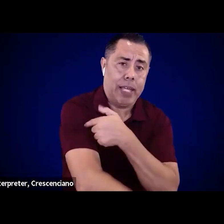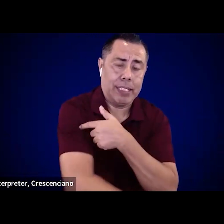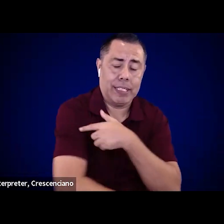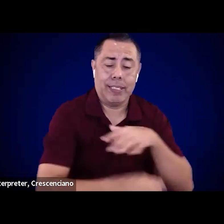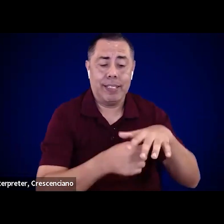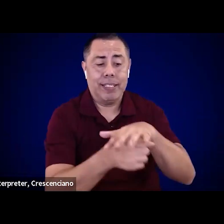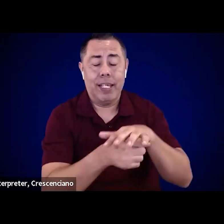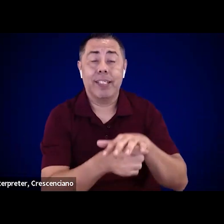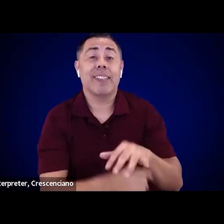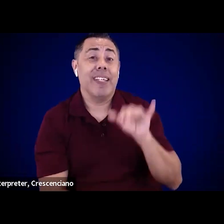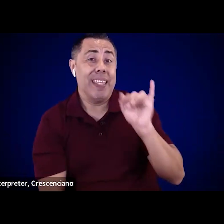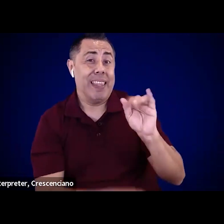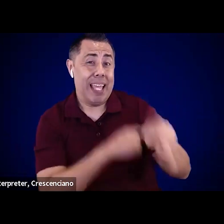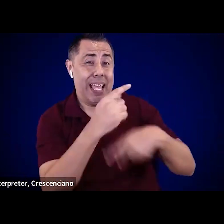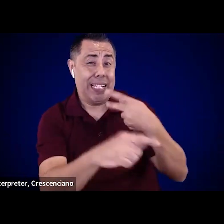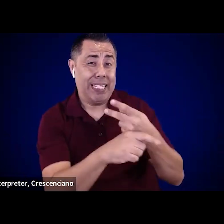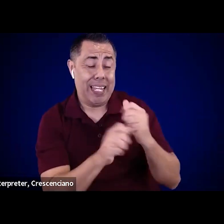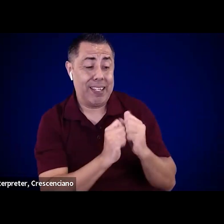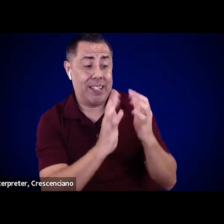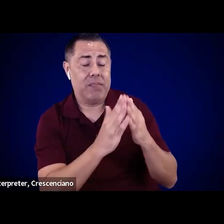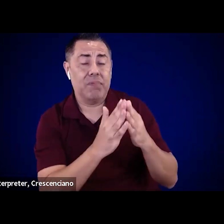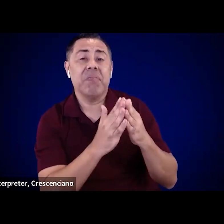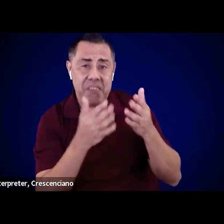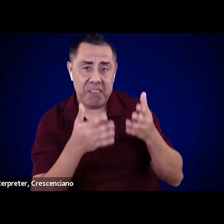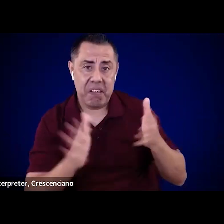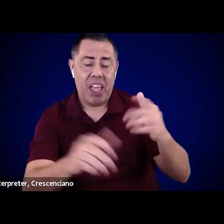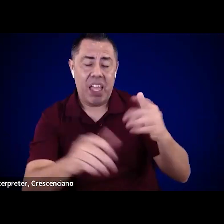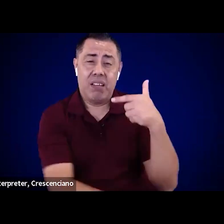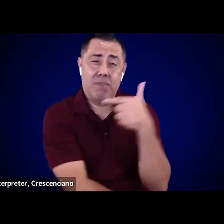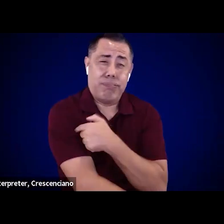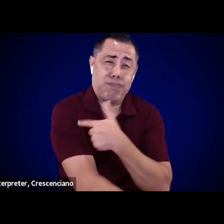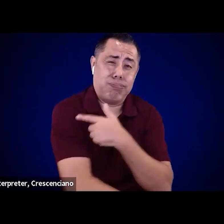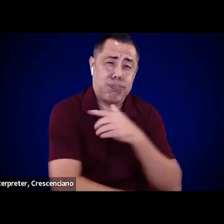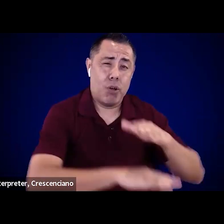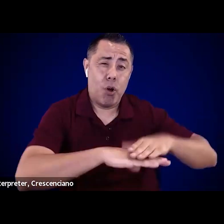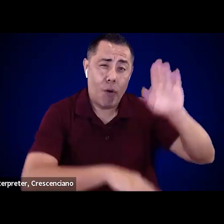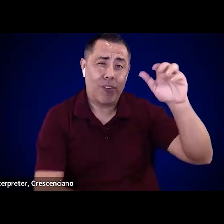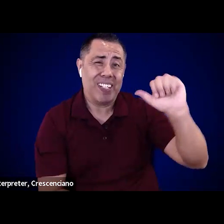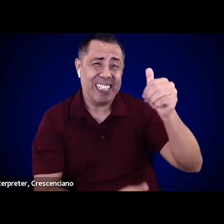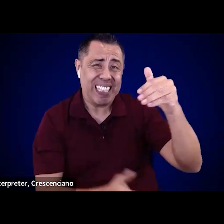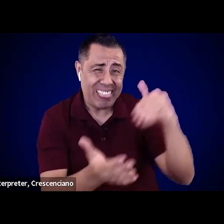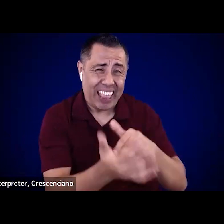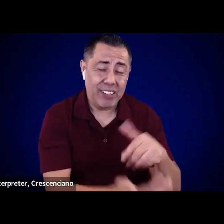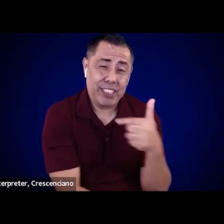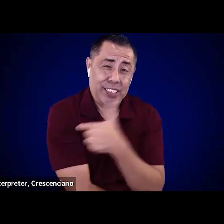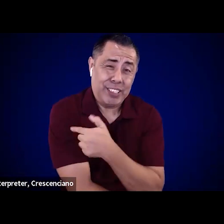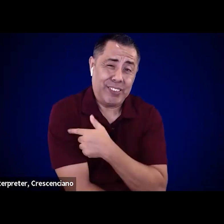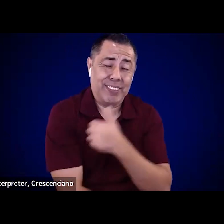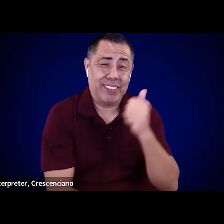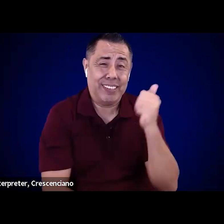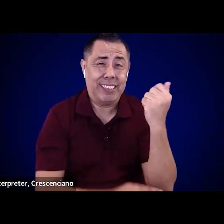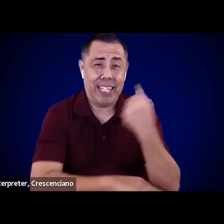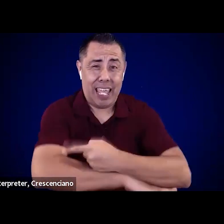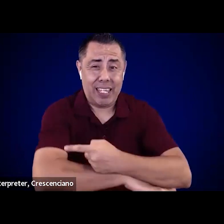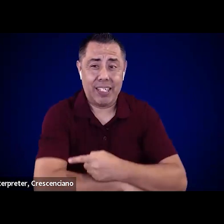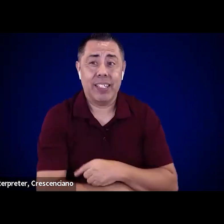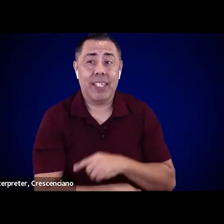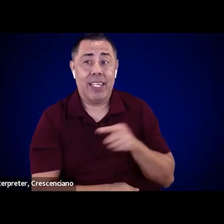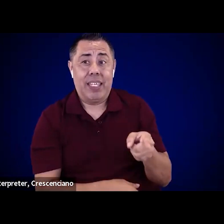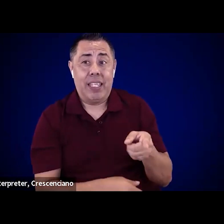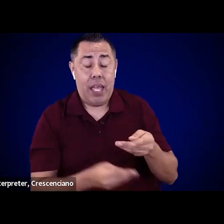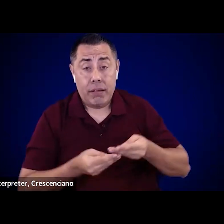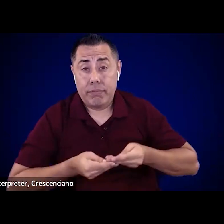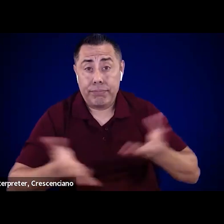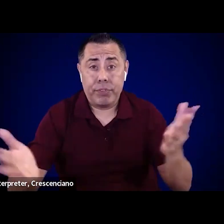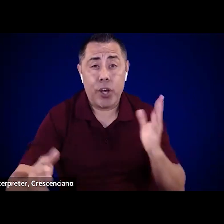10,000 shots per day. These sites delivered over 800,000 vaccinations with the help of more than